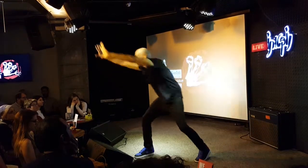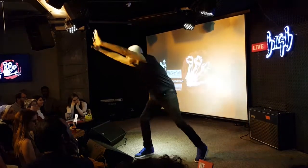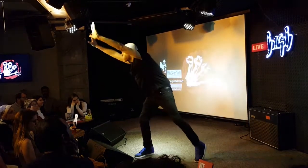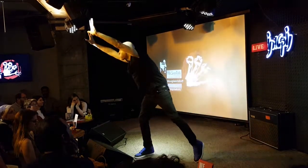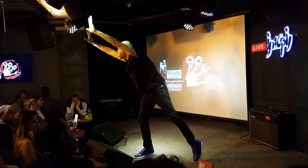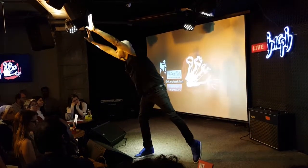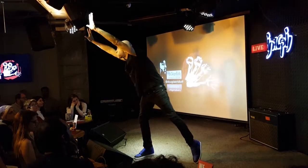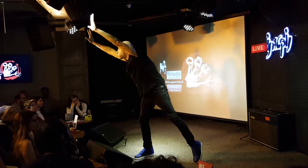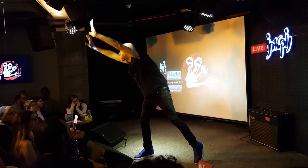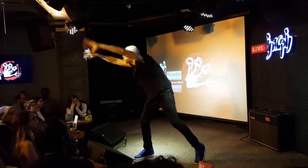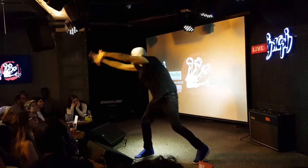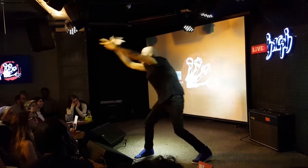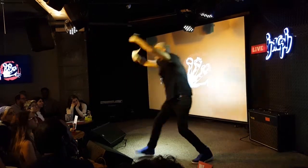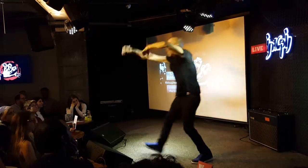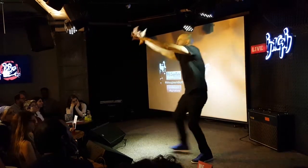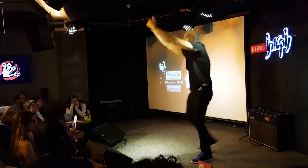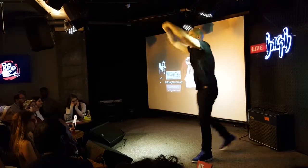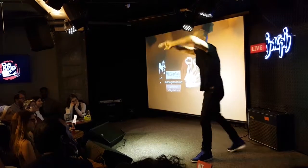artistic ability, he's able to communicate